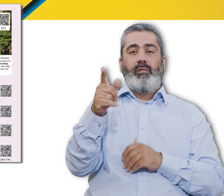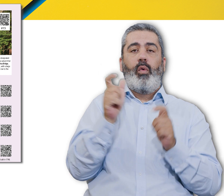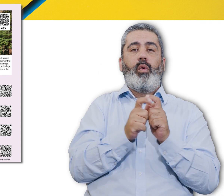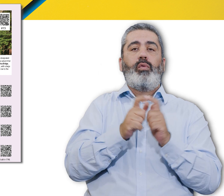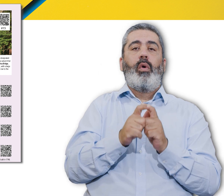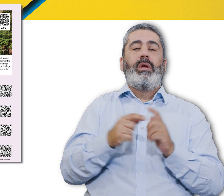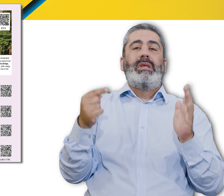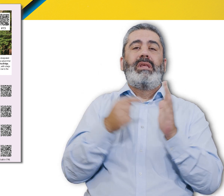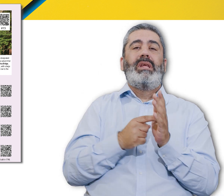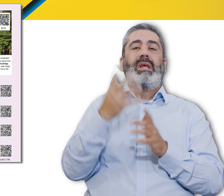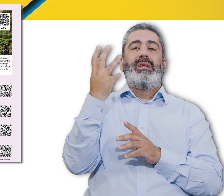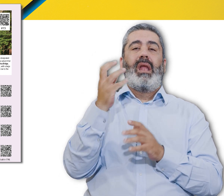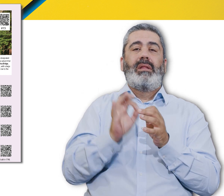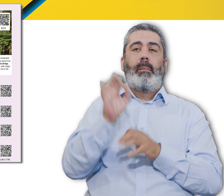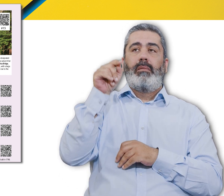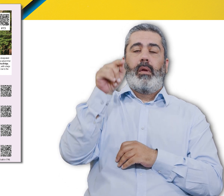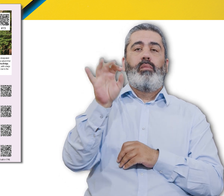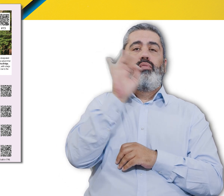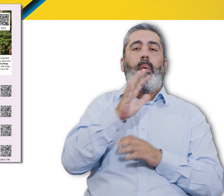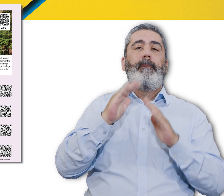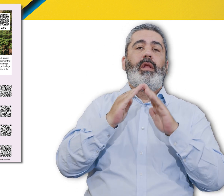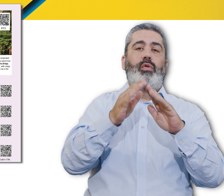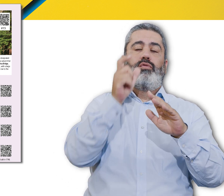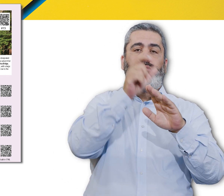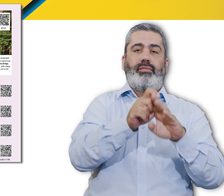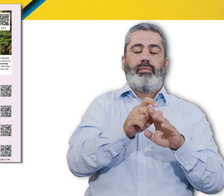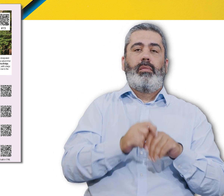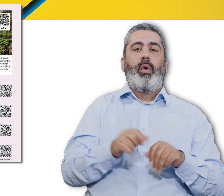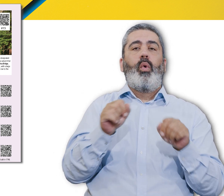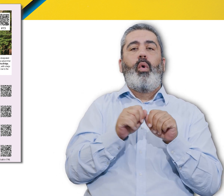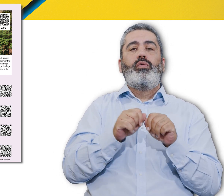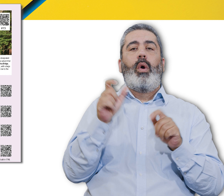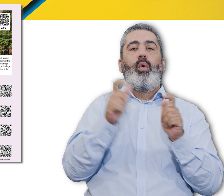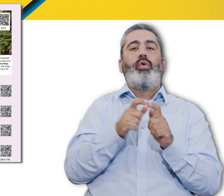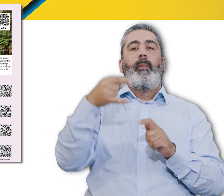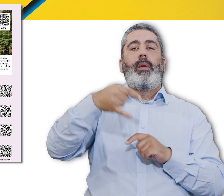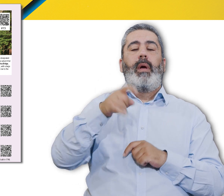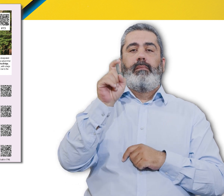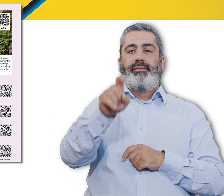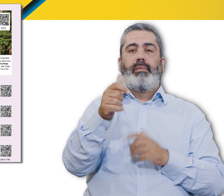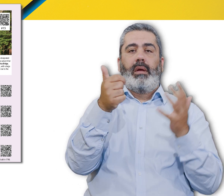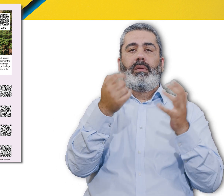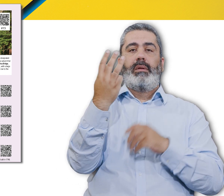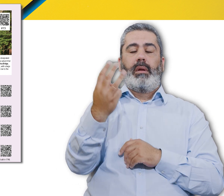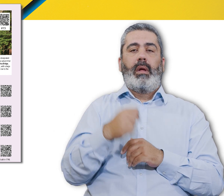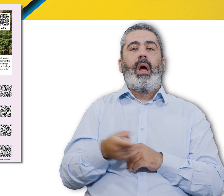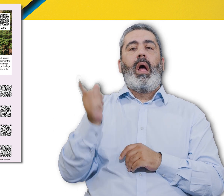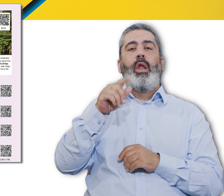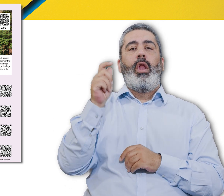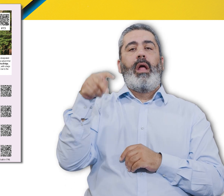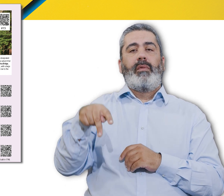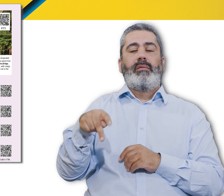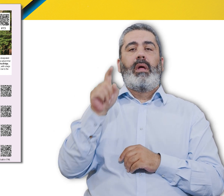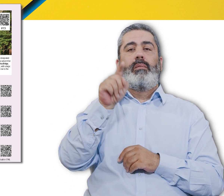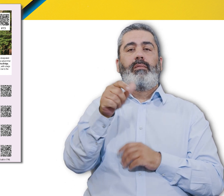of 1.040 m on the slopes of Pindos. Nearby, Polonara, number 63. Avdela,